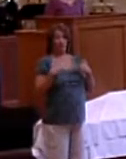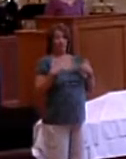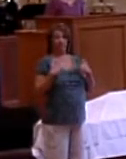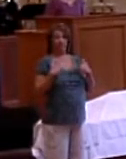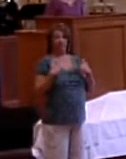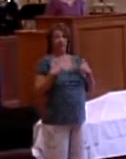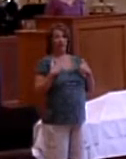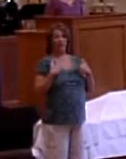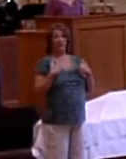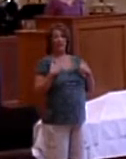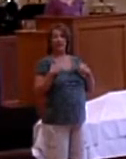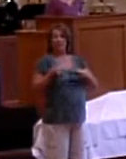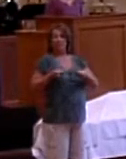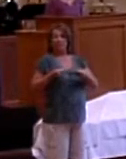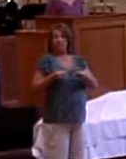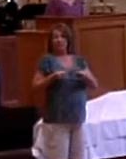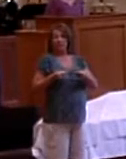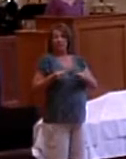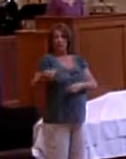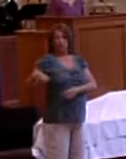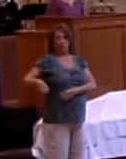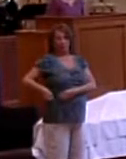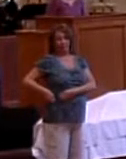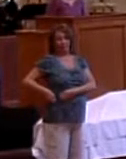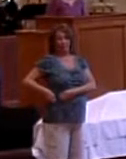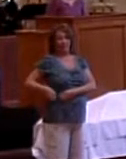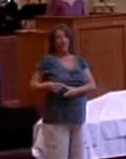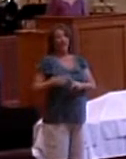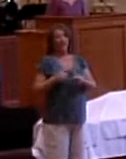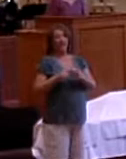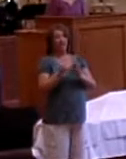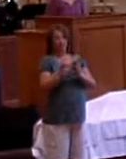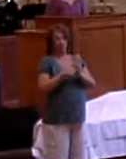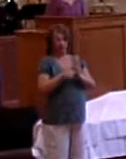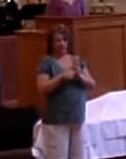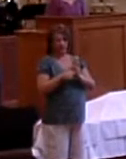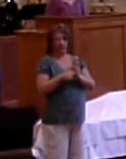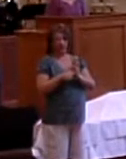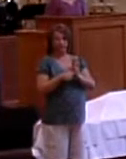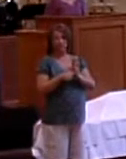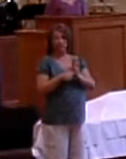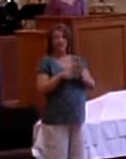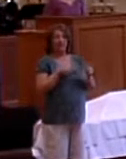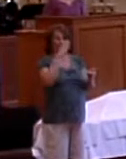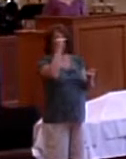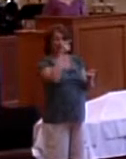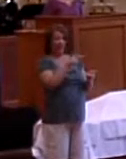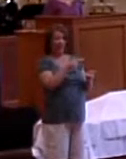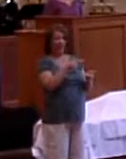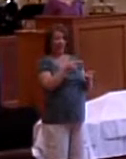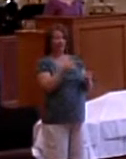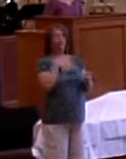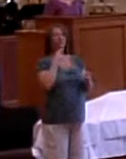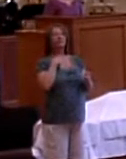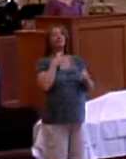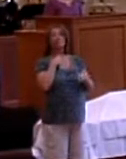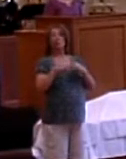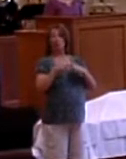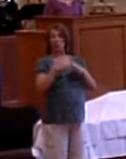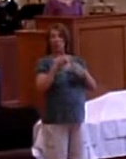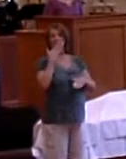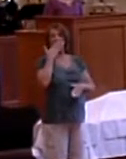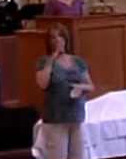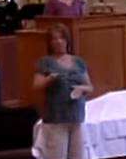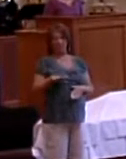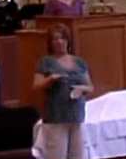feeding tube inserted with surgery in the next few weeks. He has severe reflux, so he's going to have surgery with